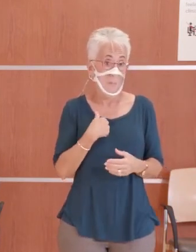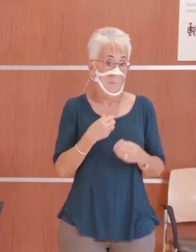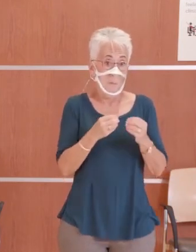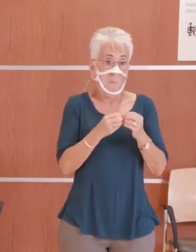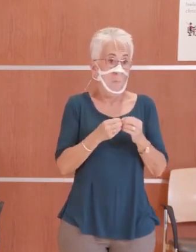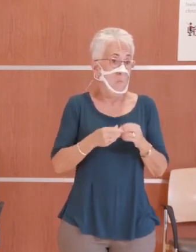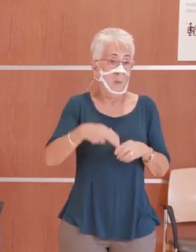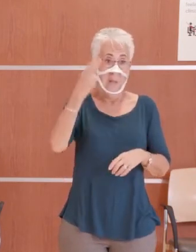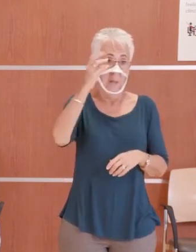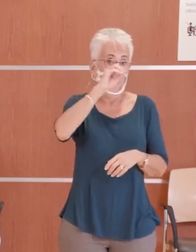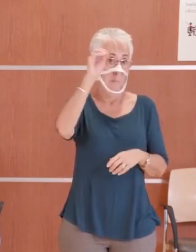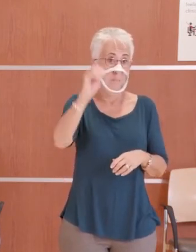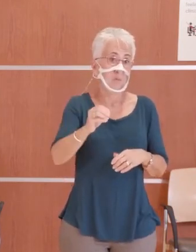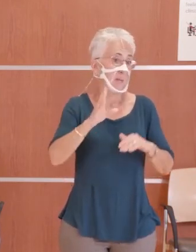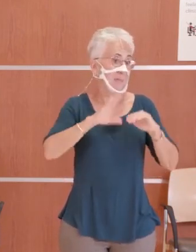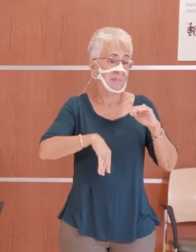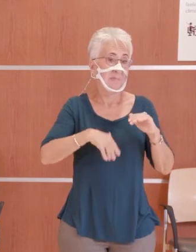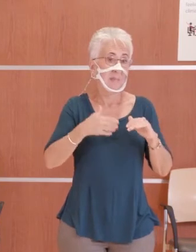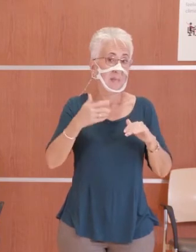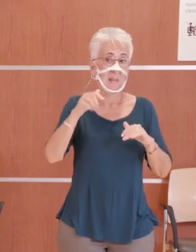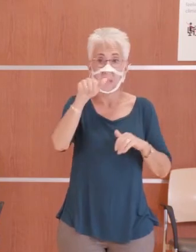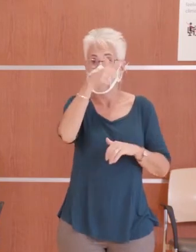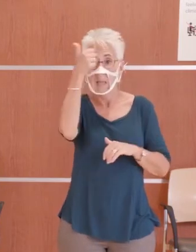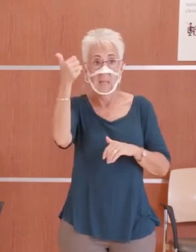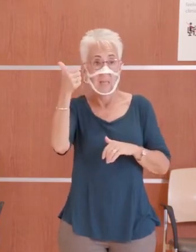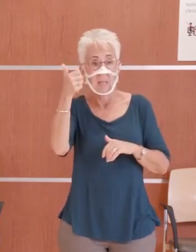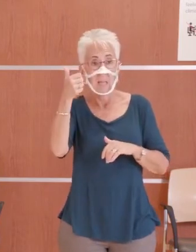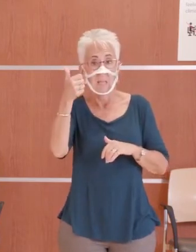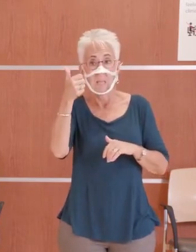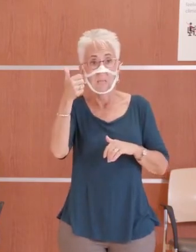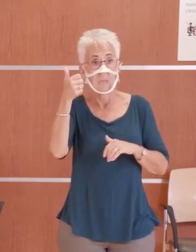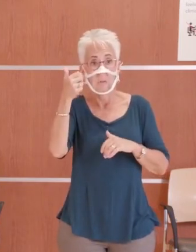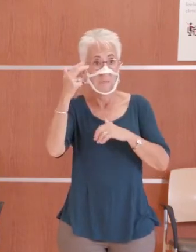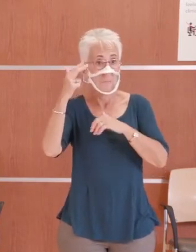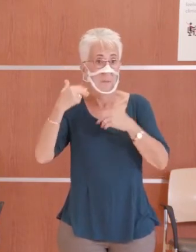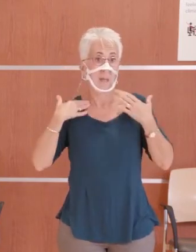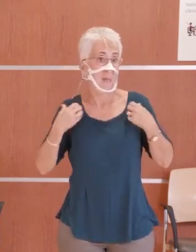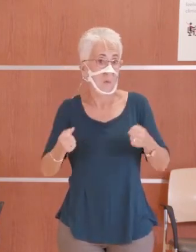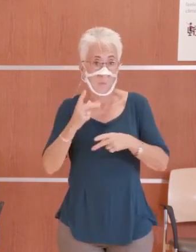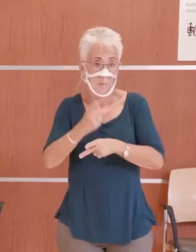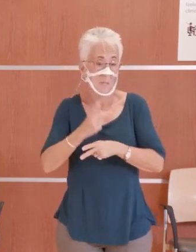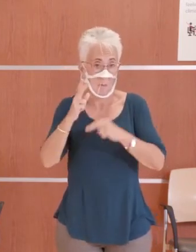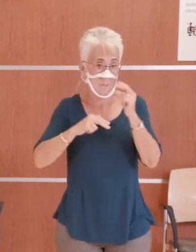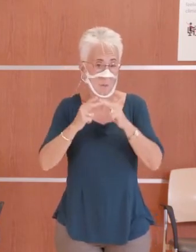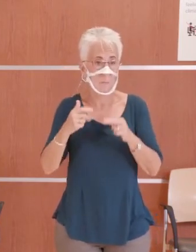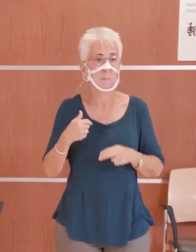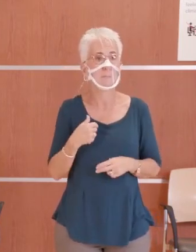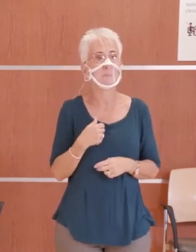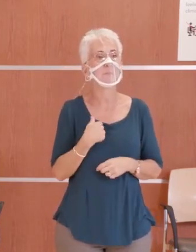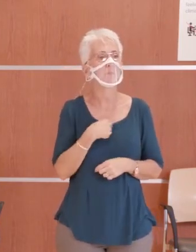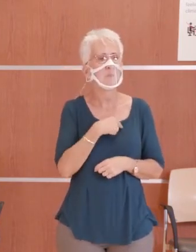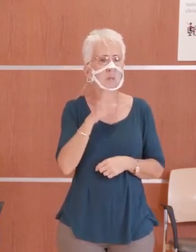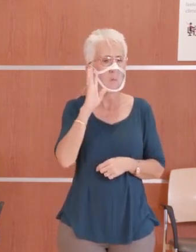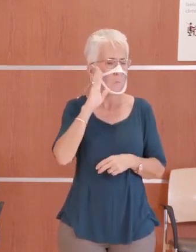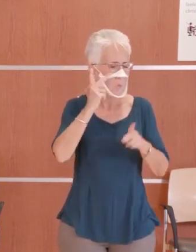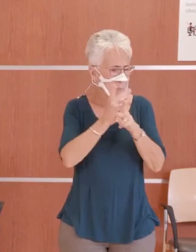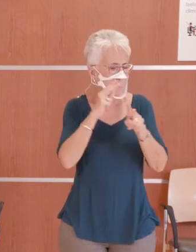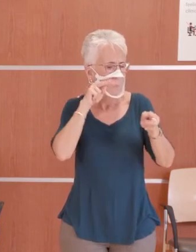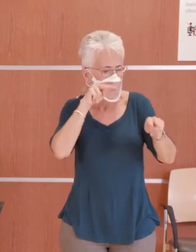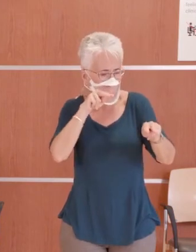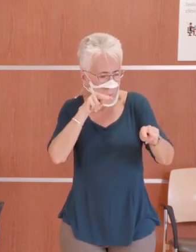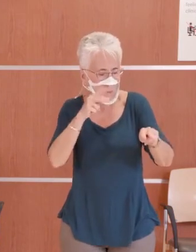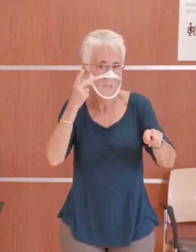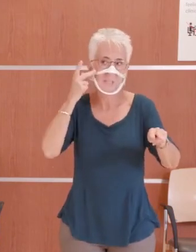healthcare systems around the Commonwealth, around the country, and we will stay close to see what not only